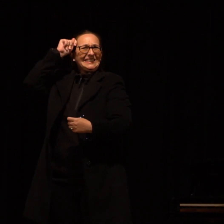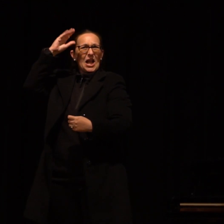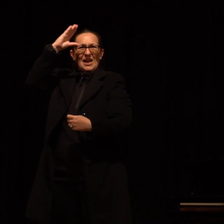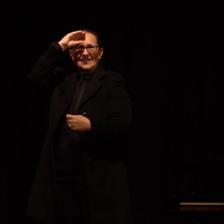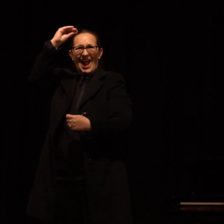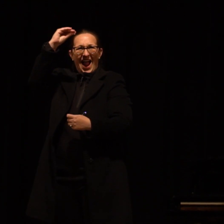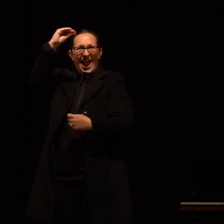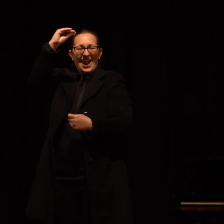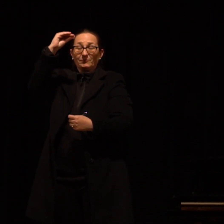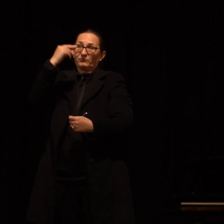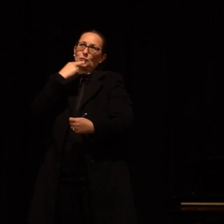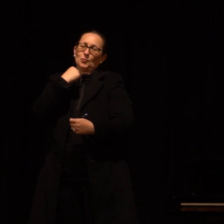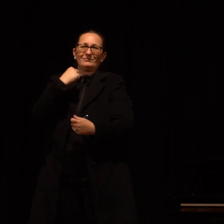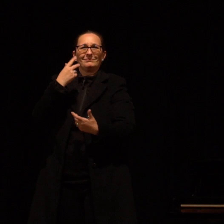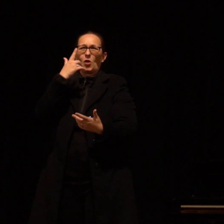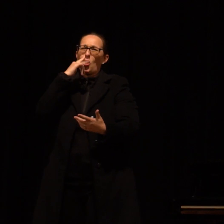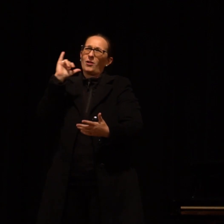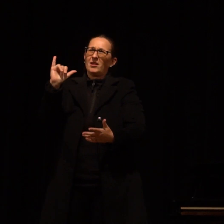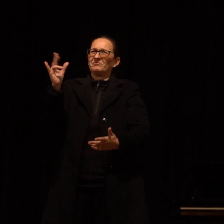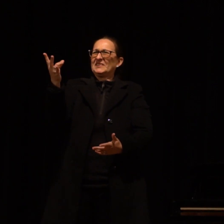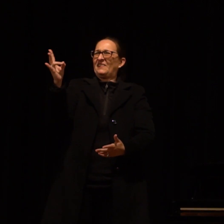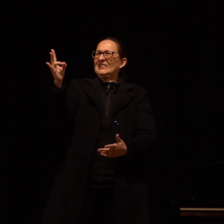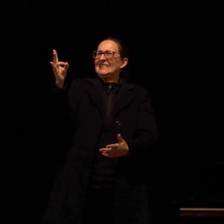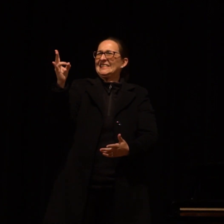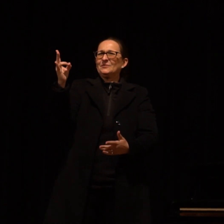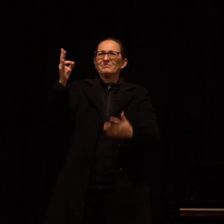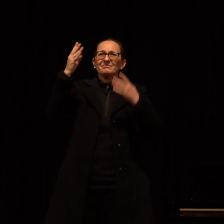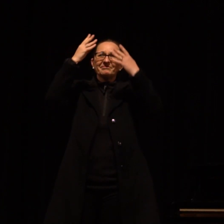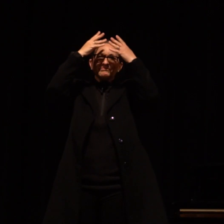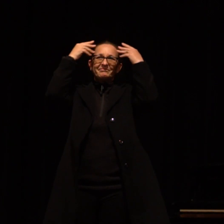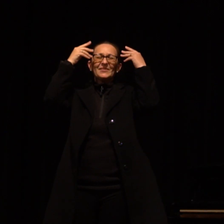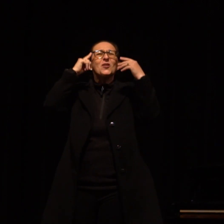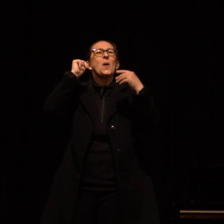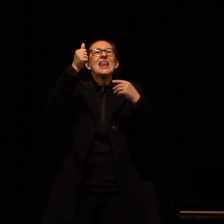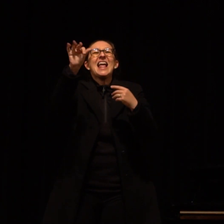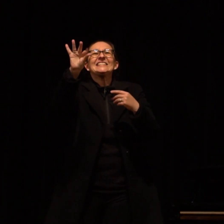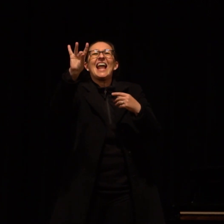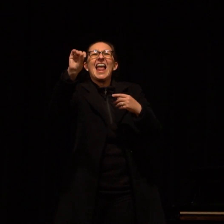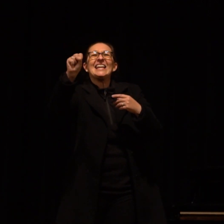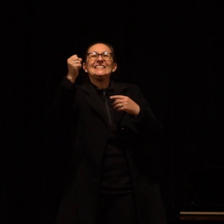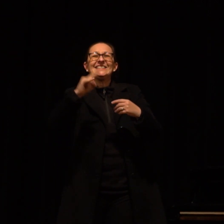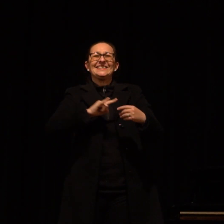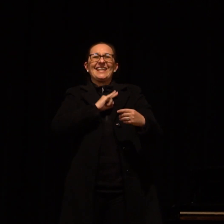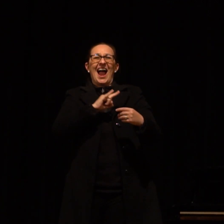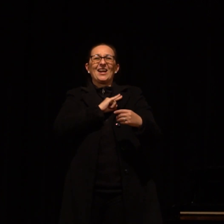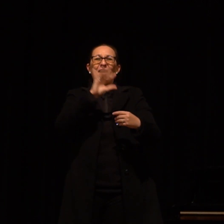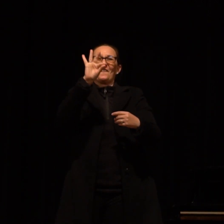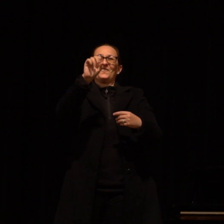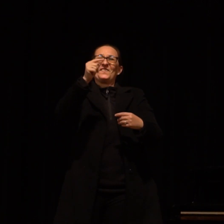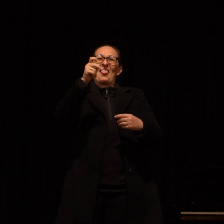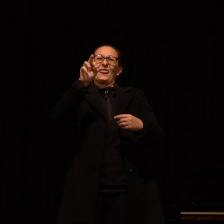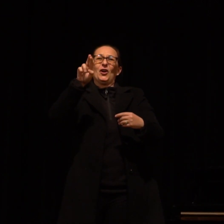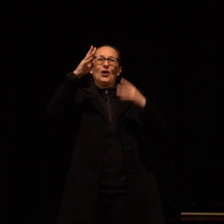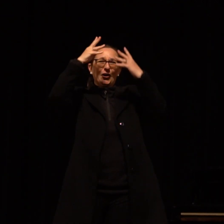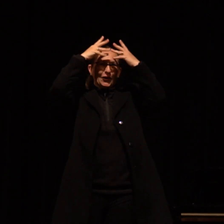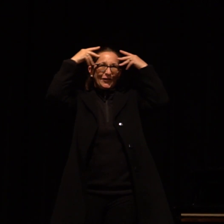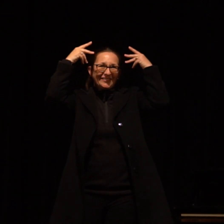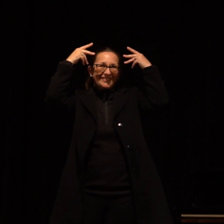And this teenage boy, he's cute. He looks like he's about 17. You know the 80s style had that feathered